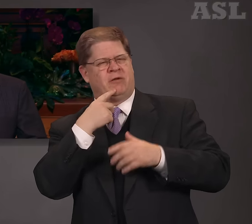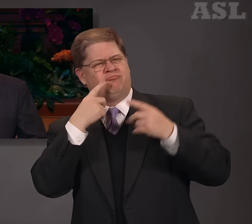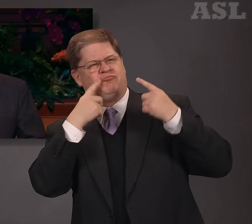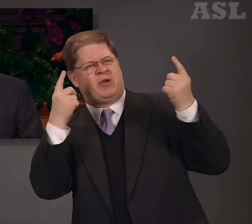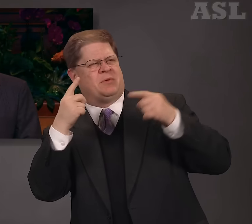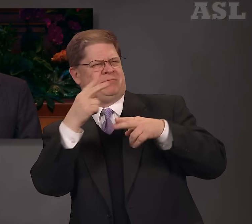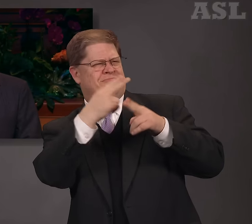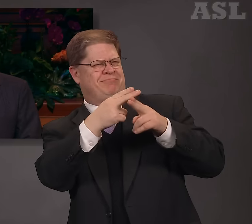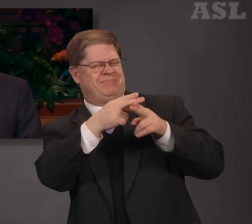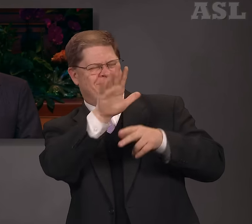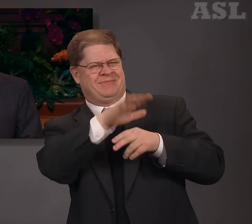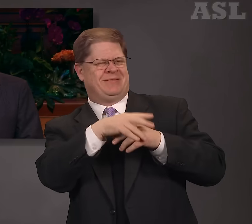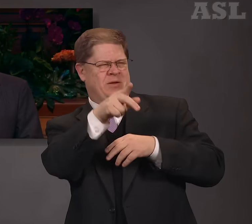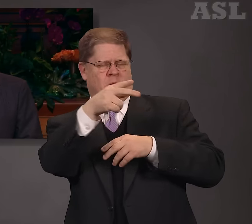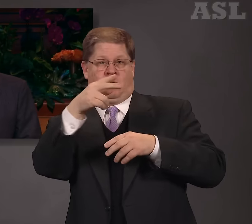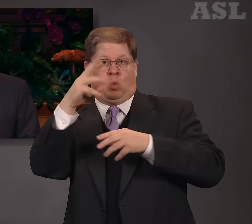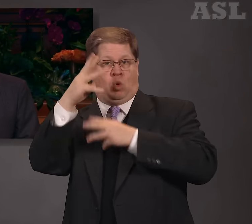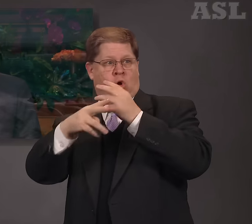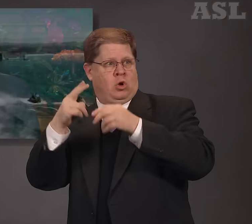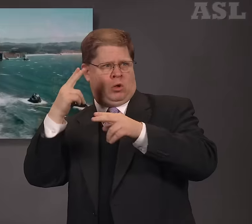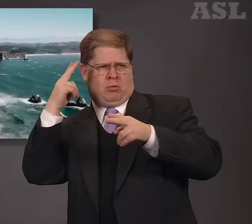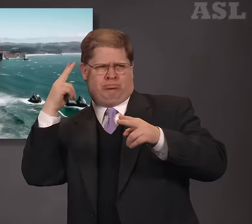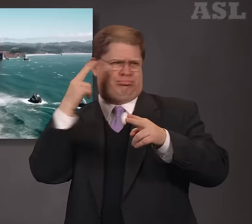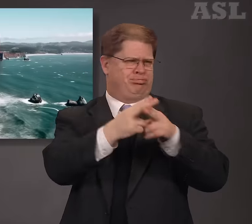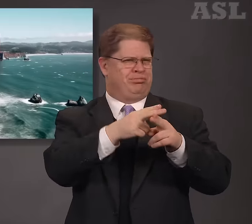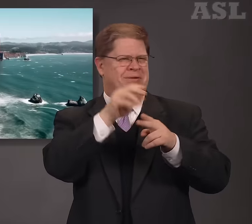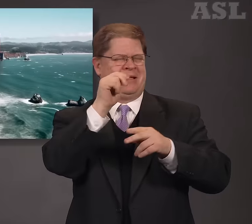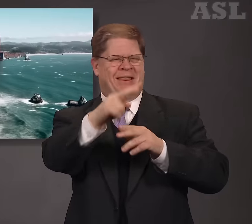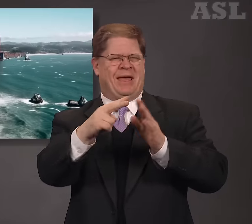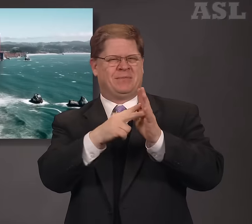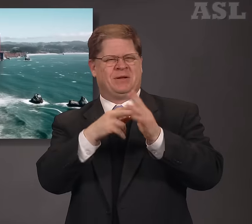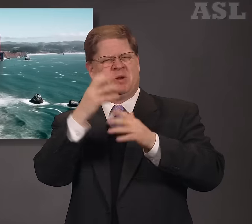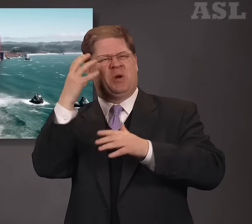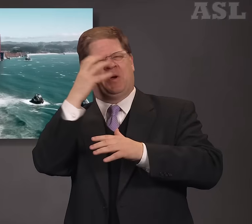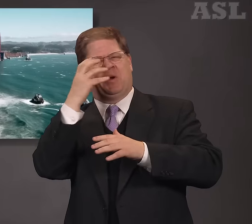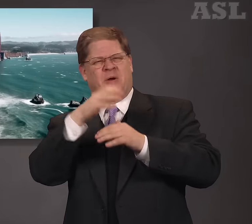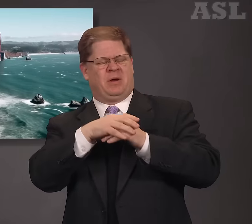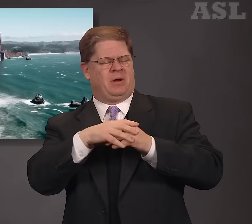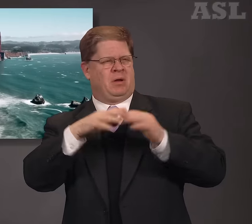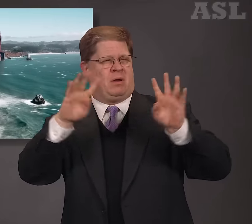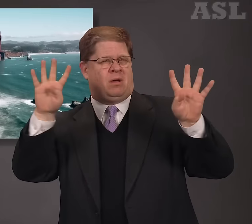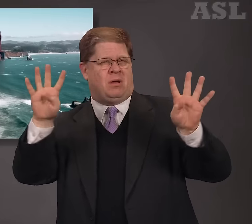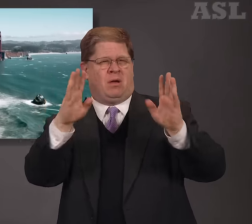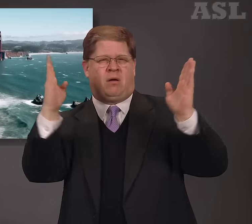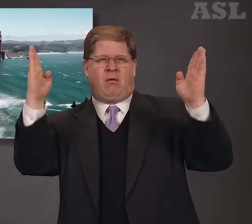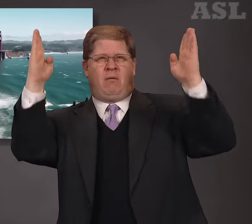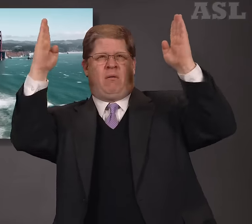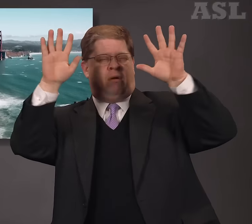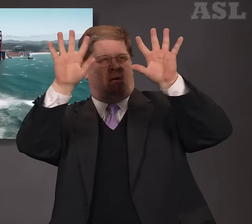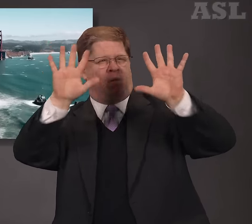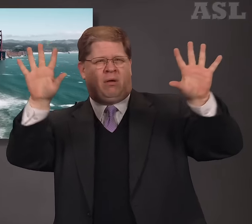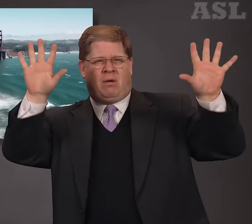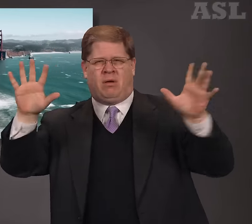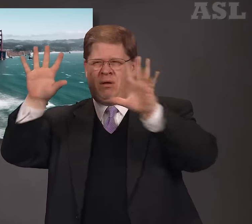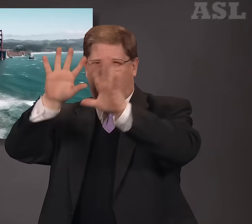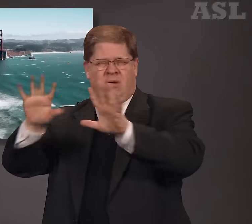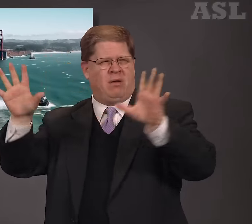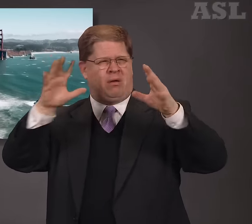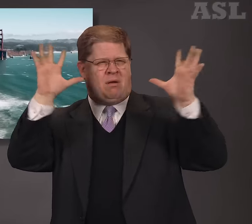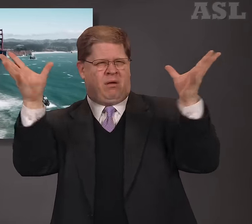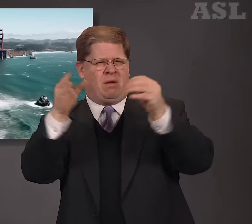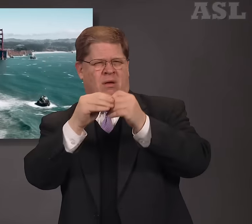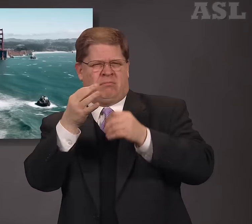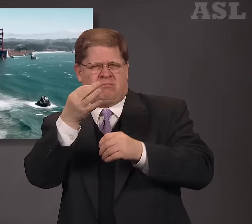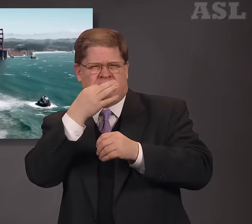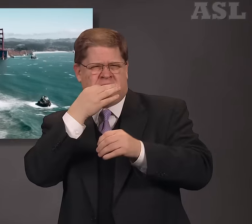as an engineering wonder of the world. This monumental structure intertwines beautiful form, functional purpose, and